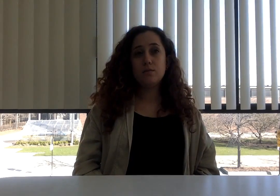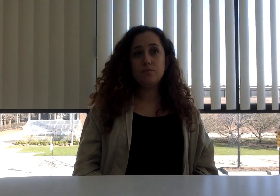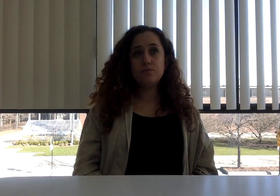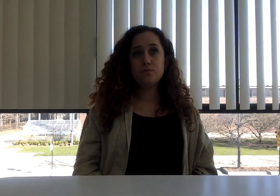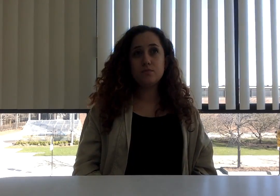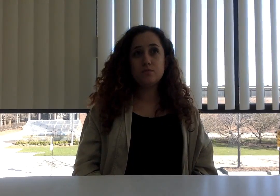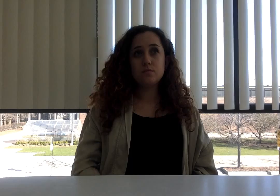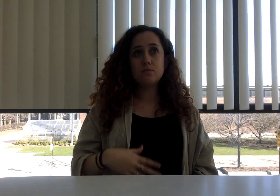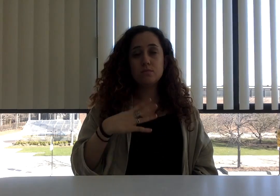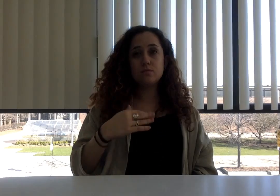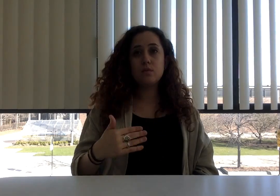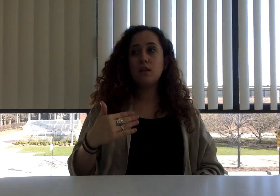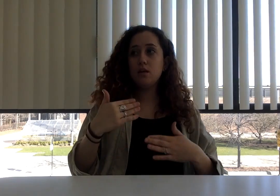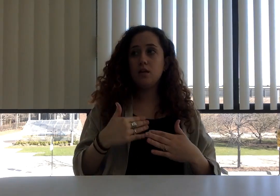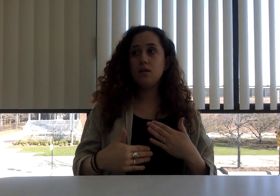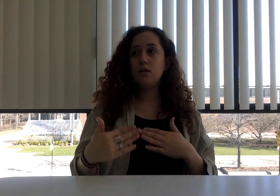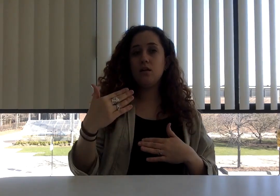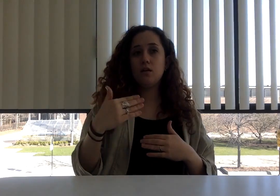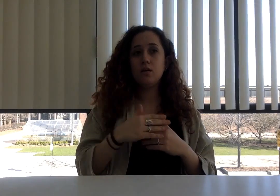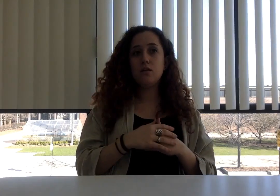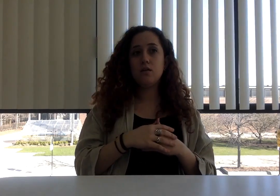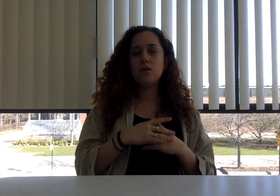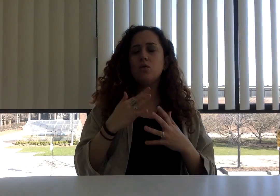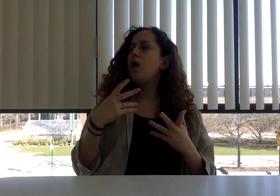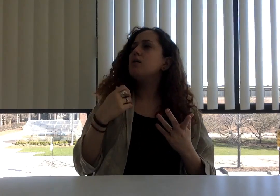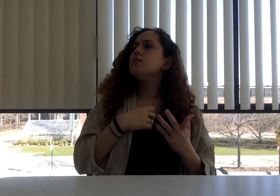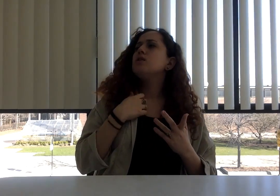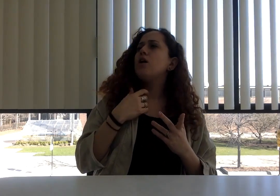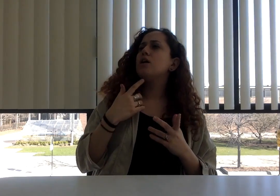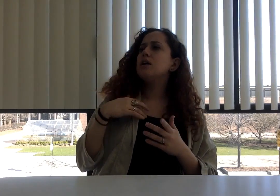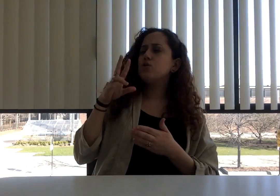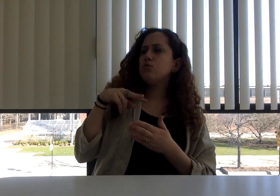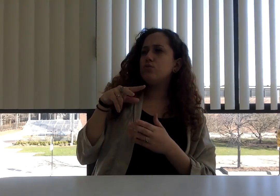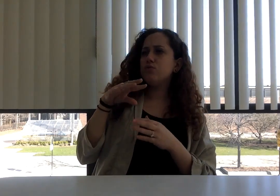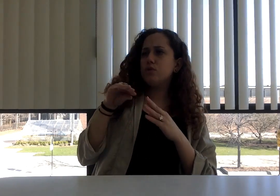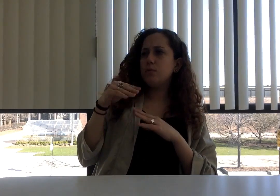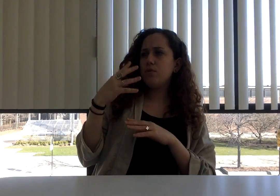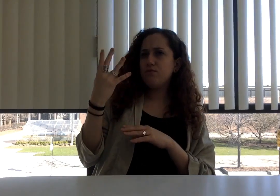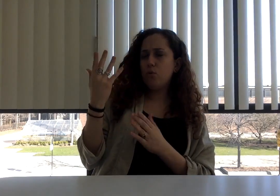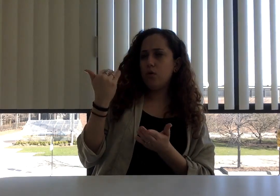Away we go. Can you go back to the report? Sure. Number 4.